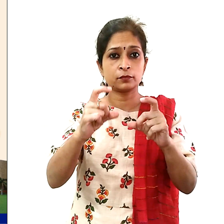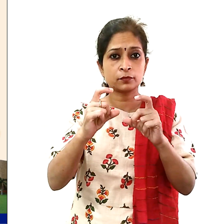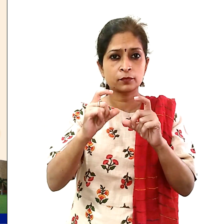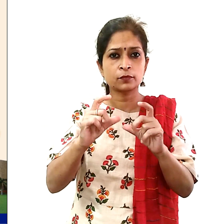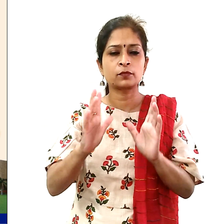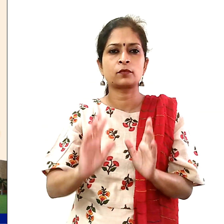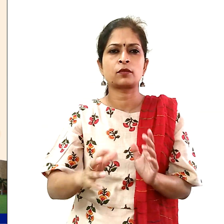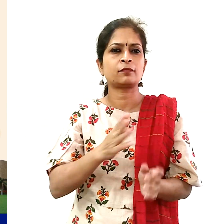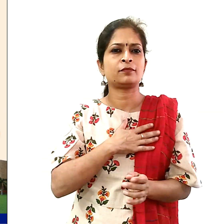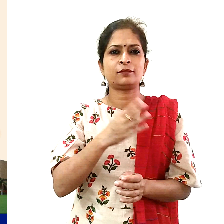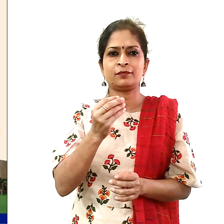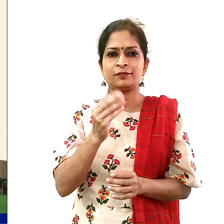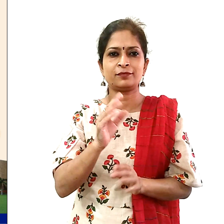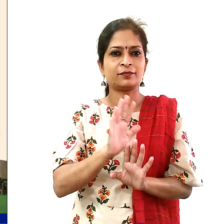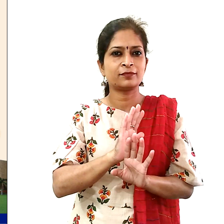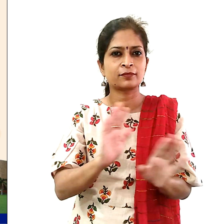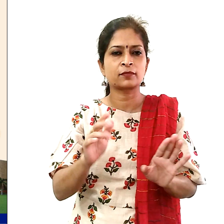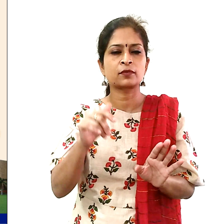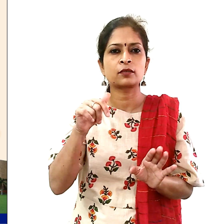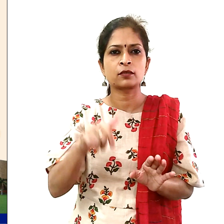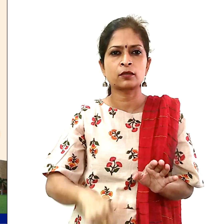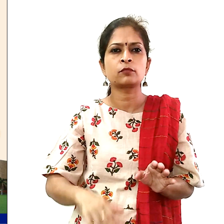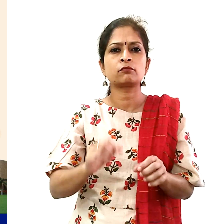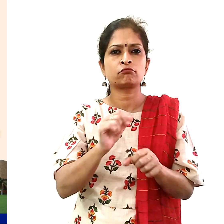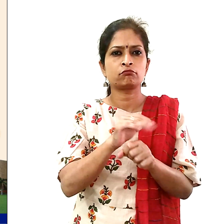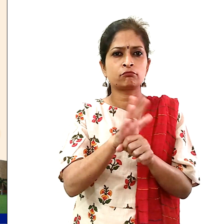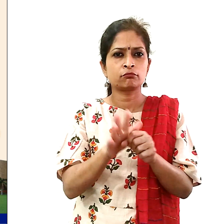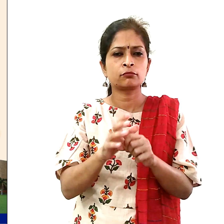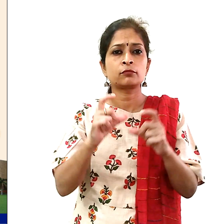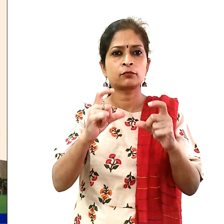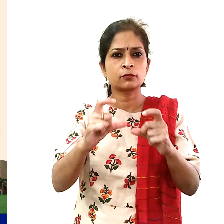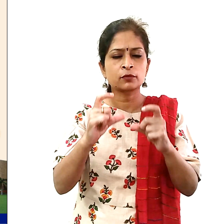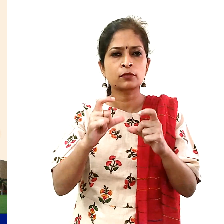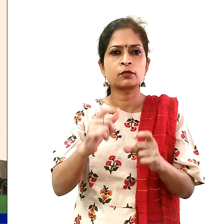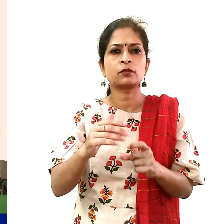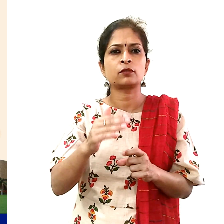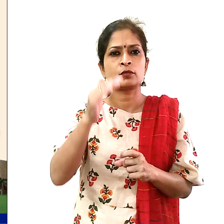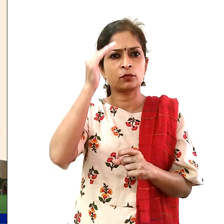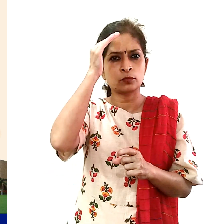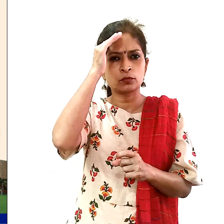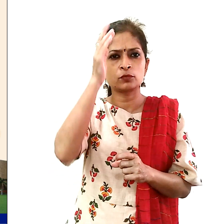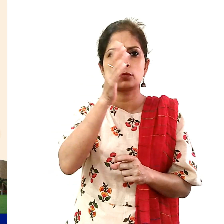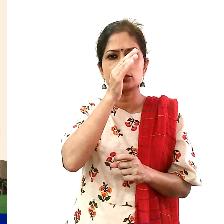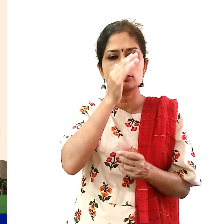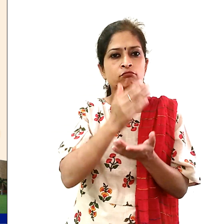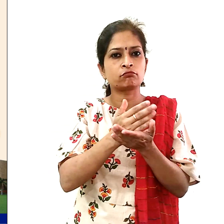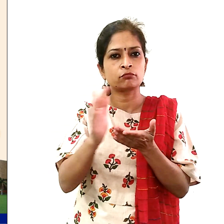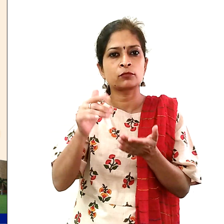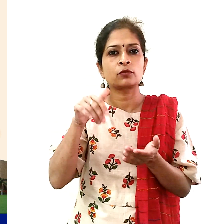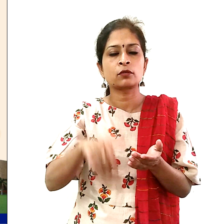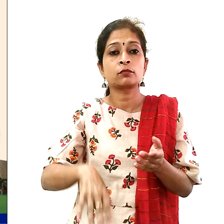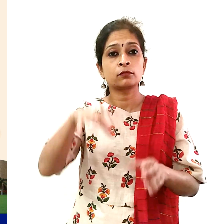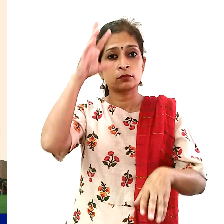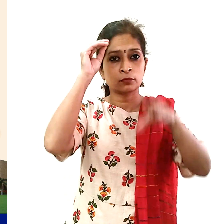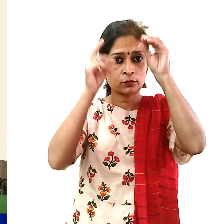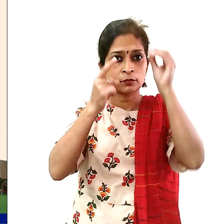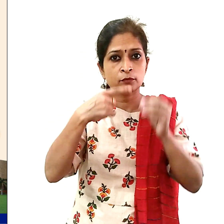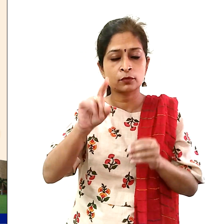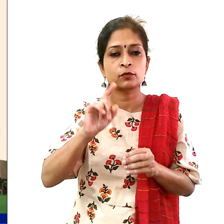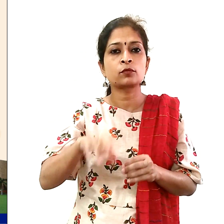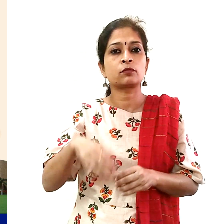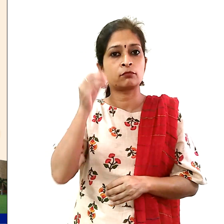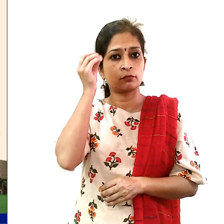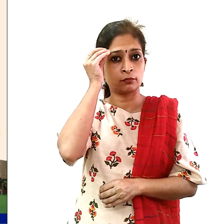Be careful, not fearful. Dispel the myths of corona scare. Imbibe correct knowledge and